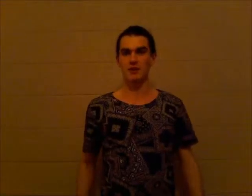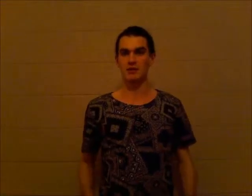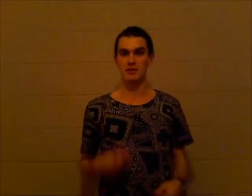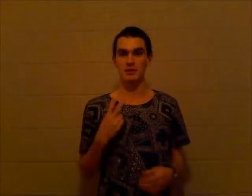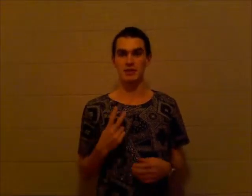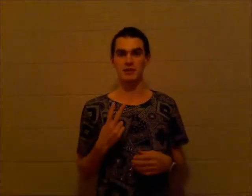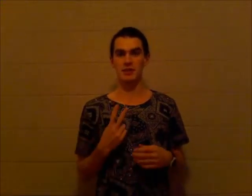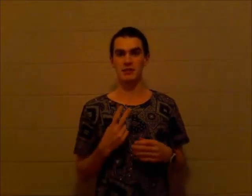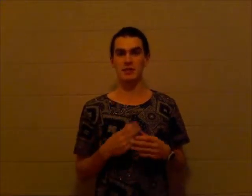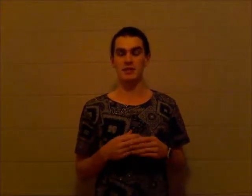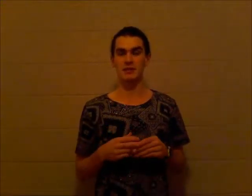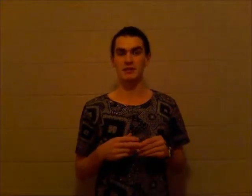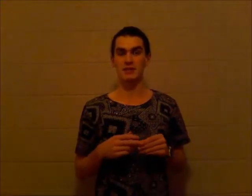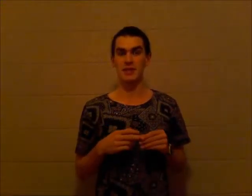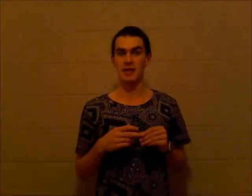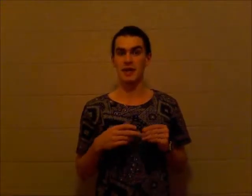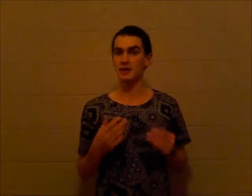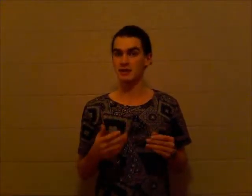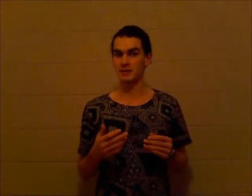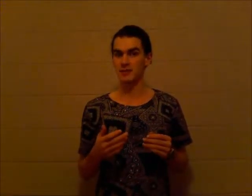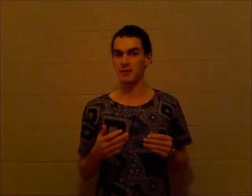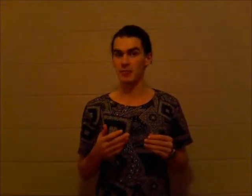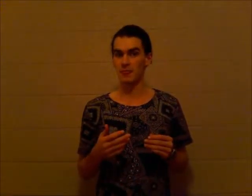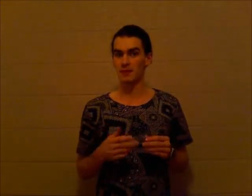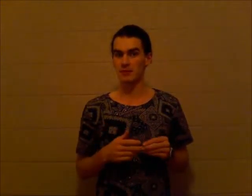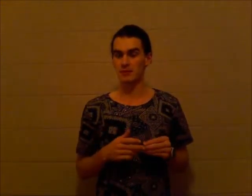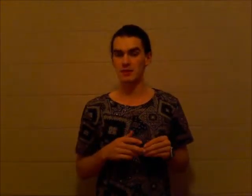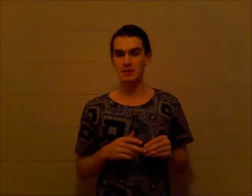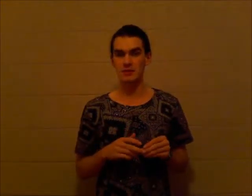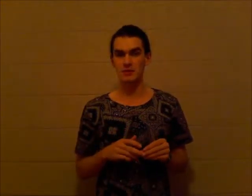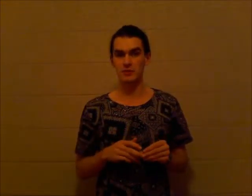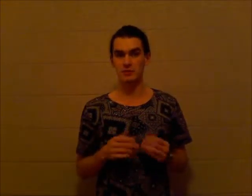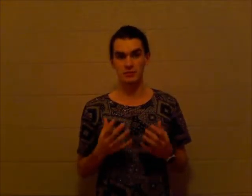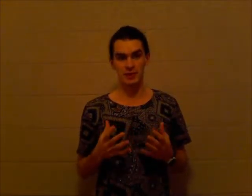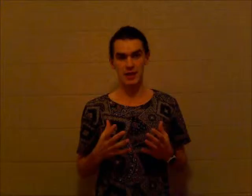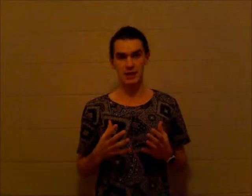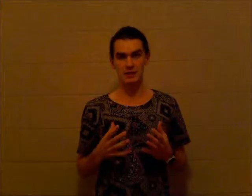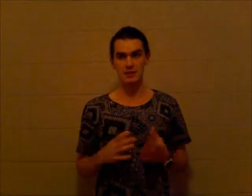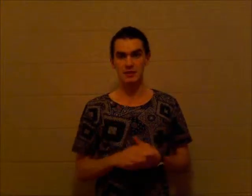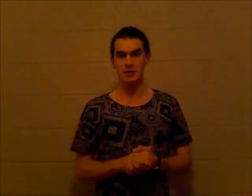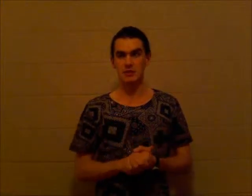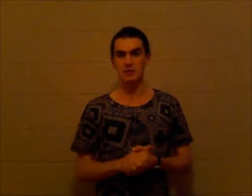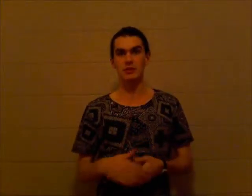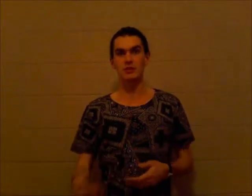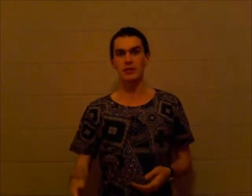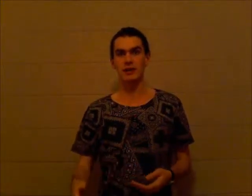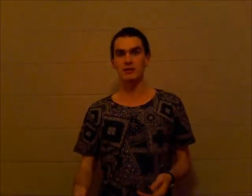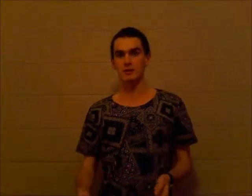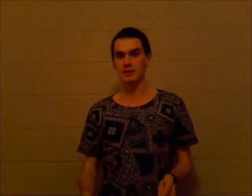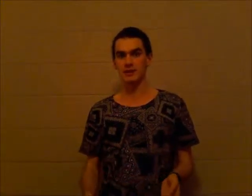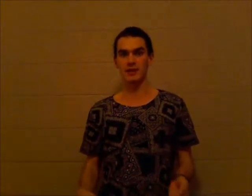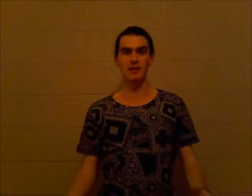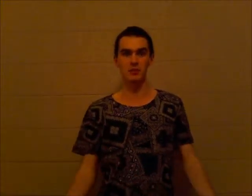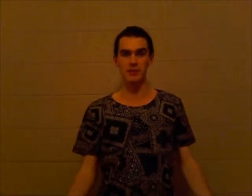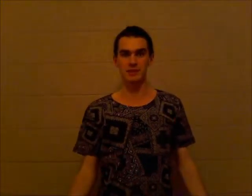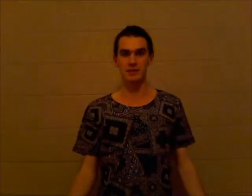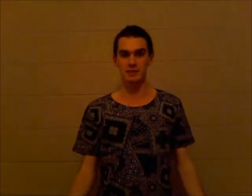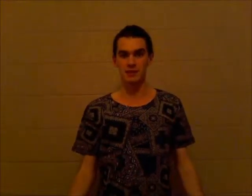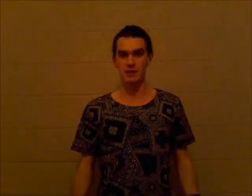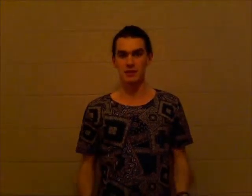So the second type is handling. So that's the use of hands to interact with an object. So